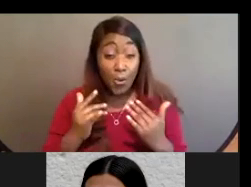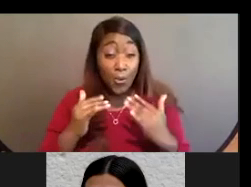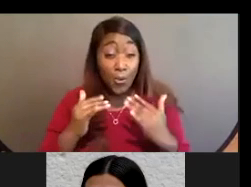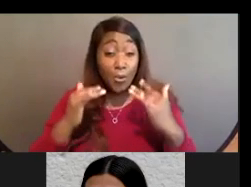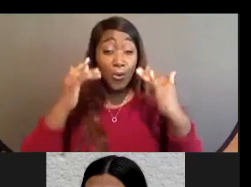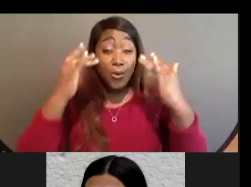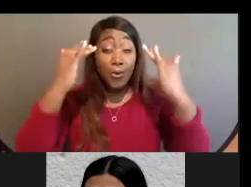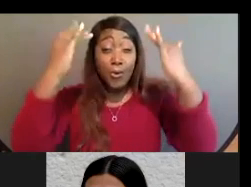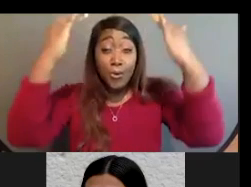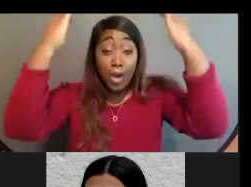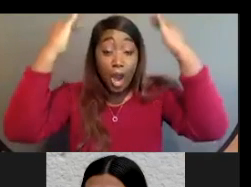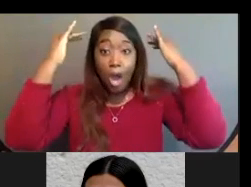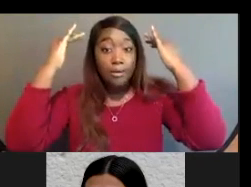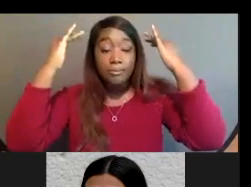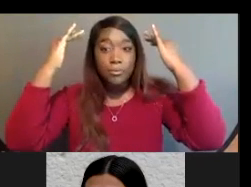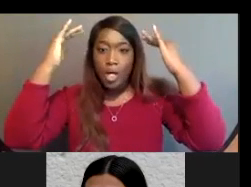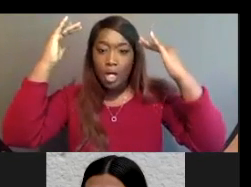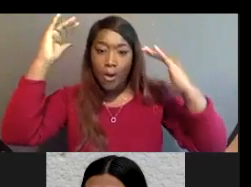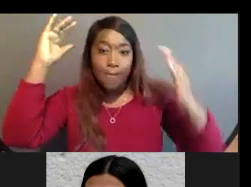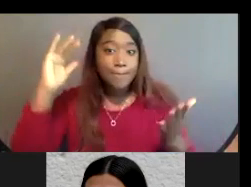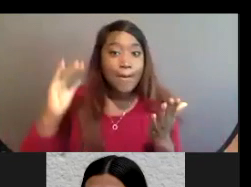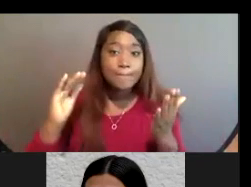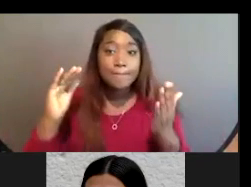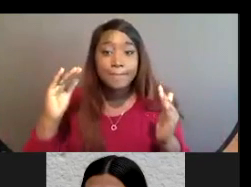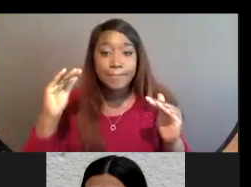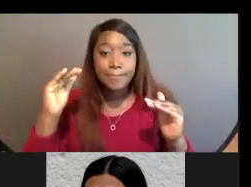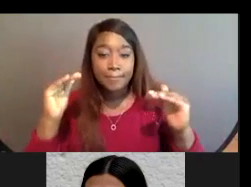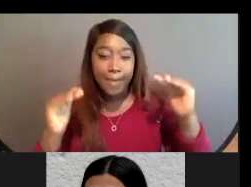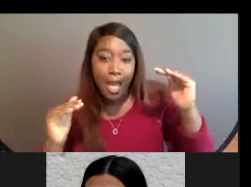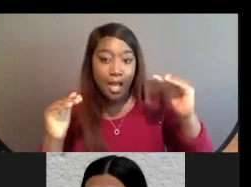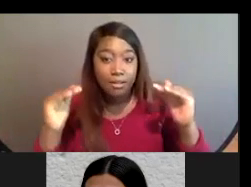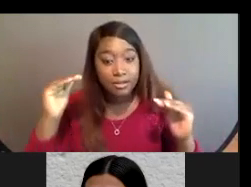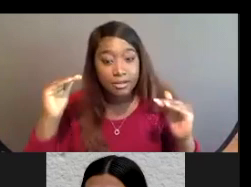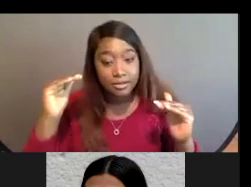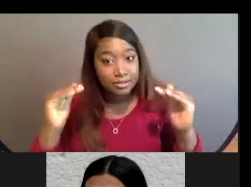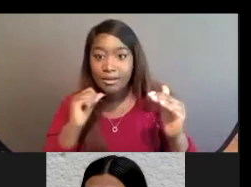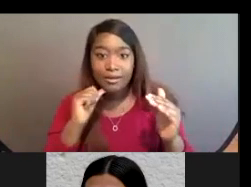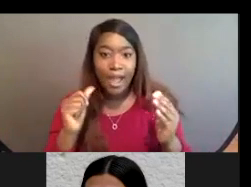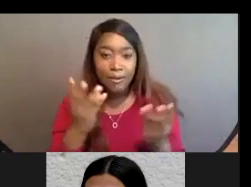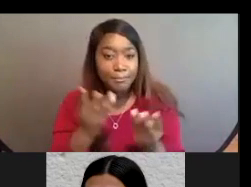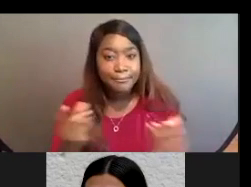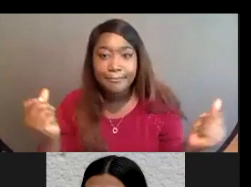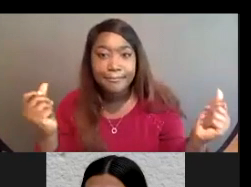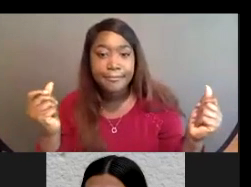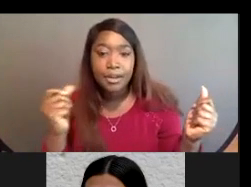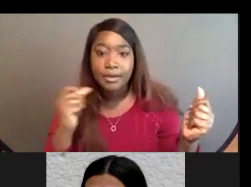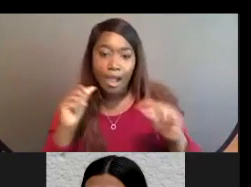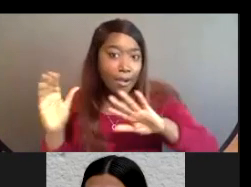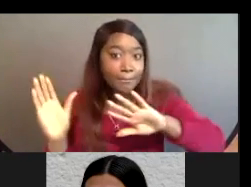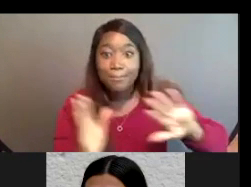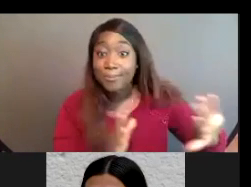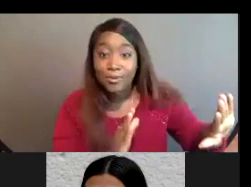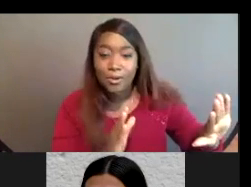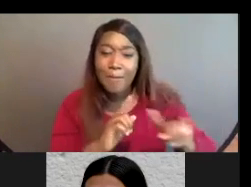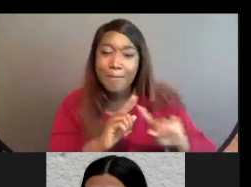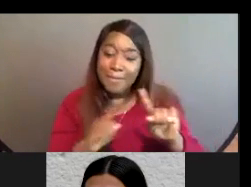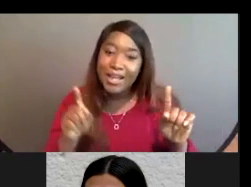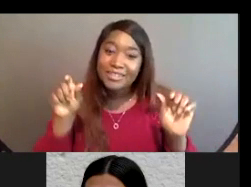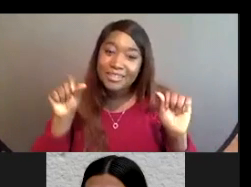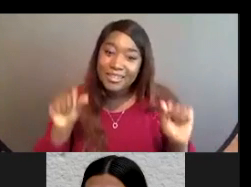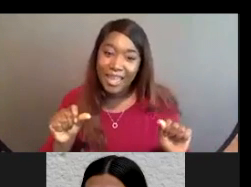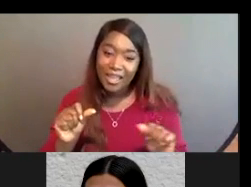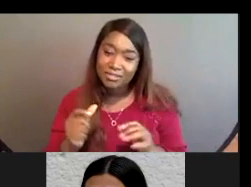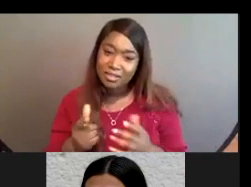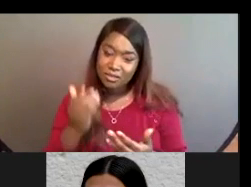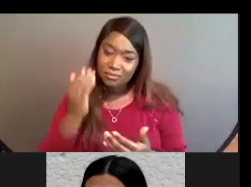balanced, right? It doesn't wipe it away, it doesn't do it away, but it allows us to sort of have space with which to know how to act